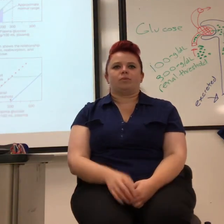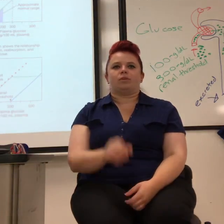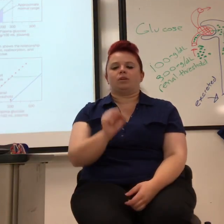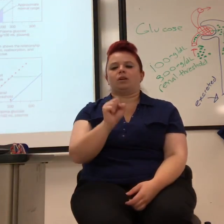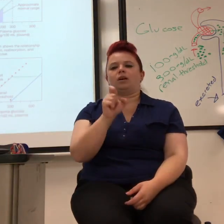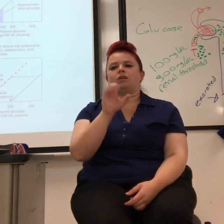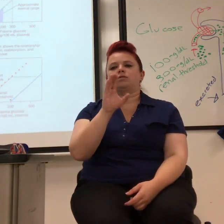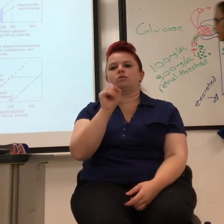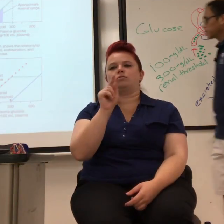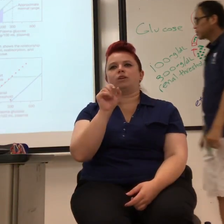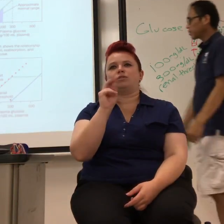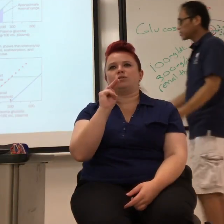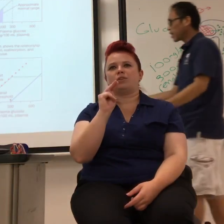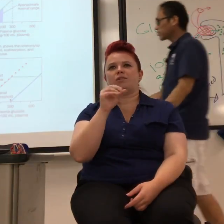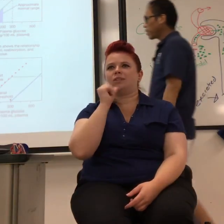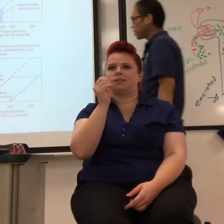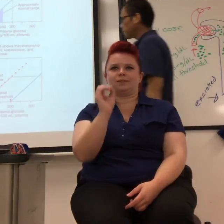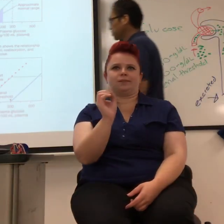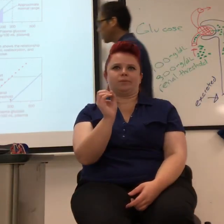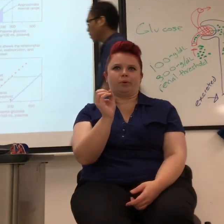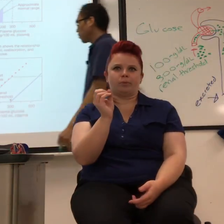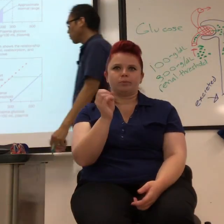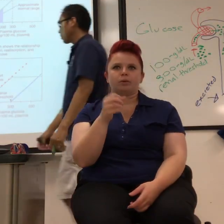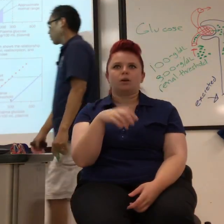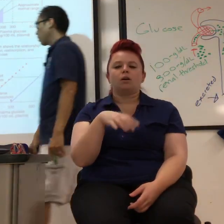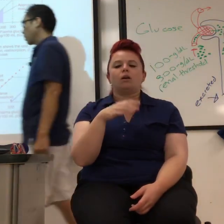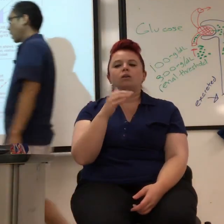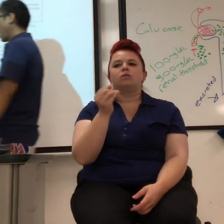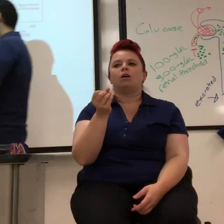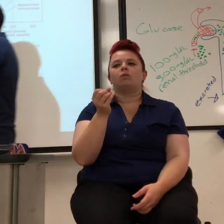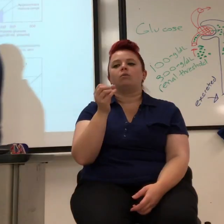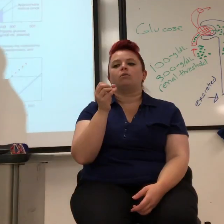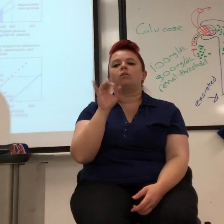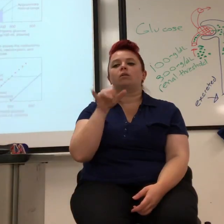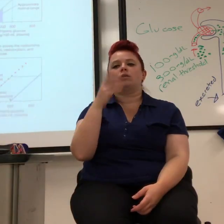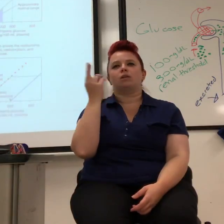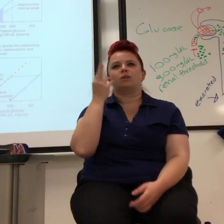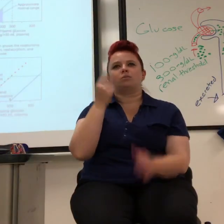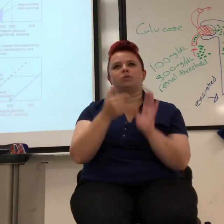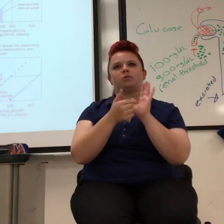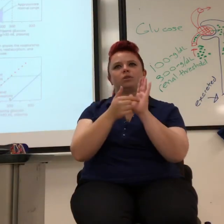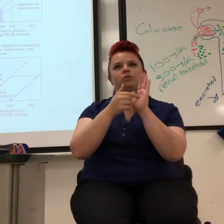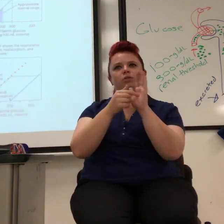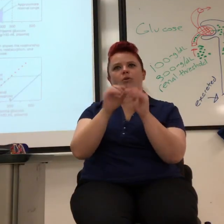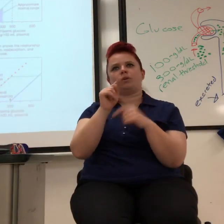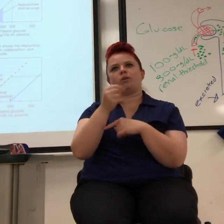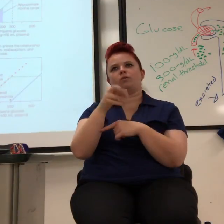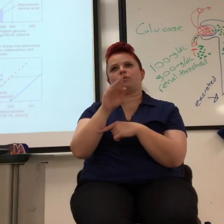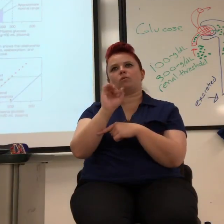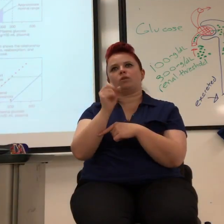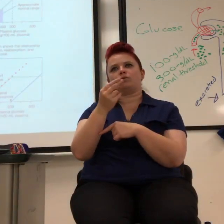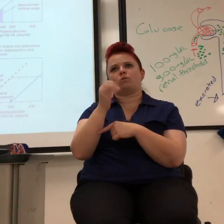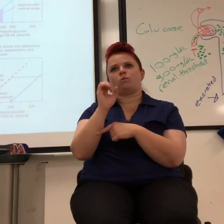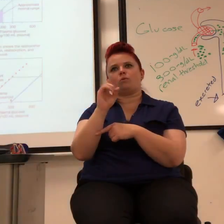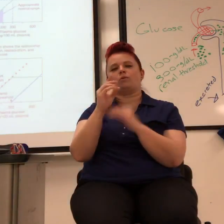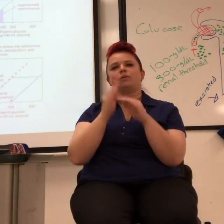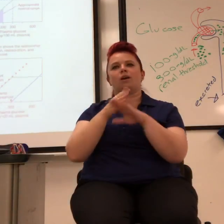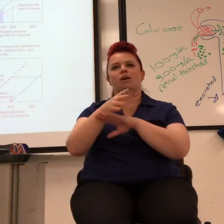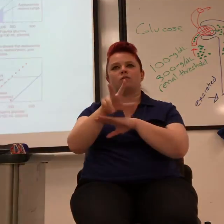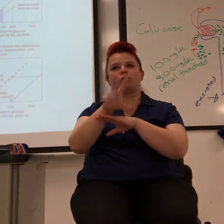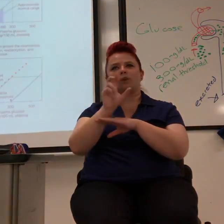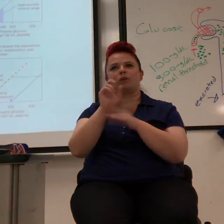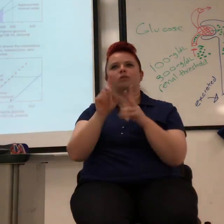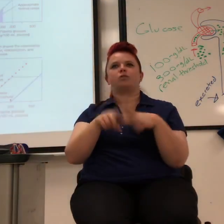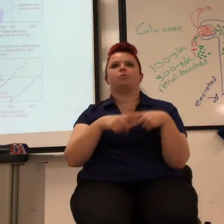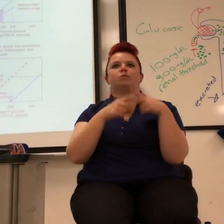Excretion will be non-zero. So that's why they show at threshold, after 300 is when you start